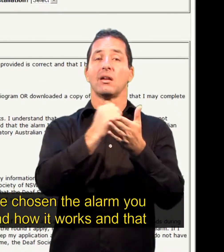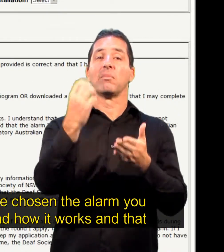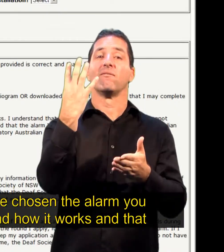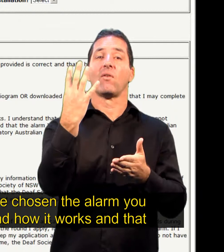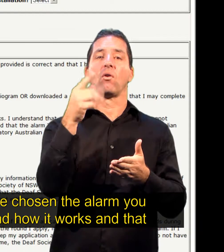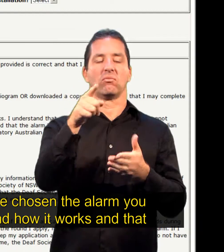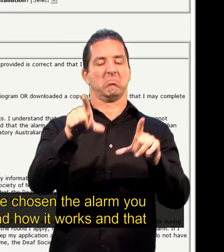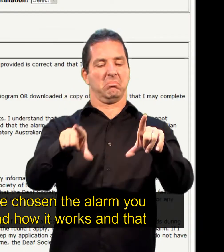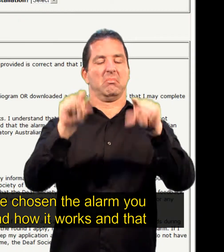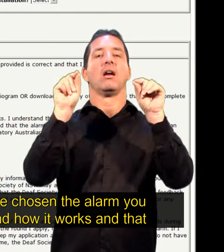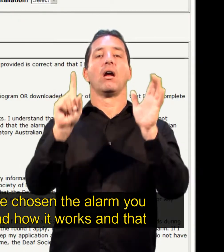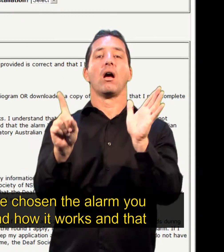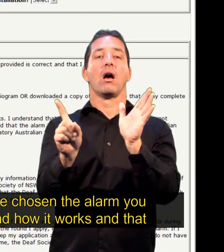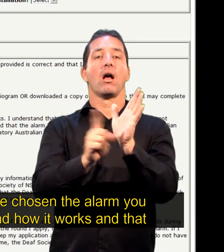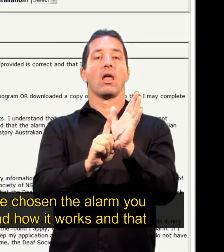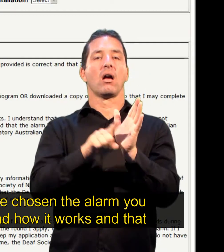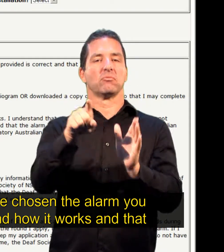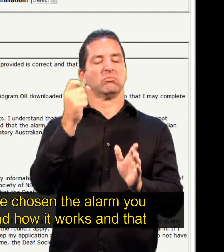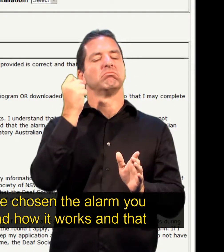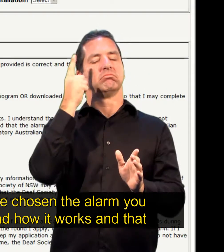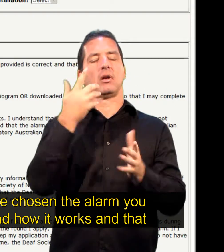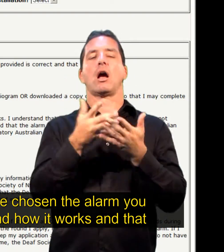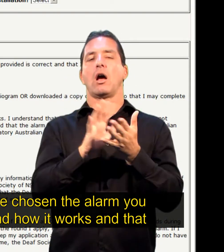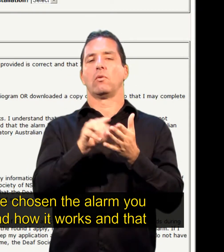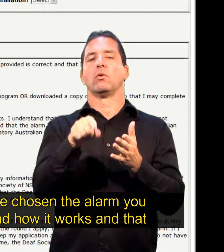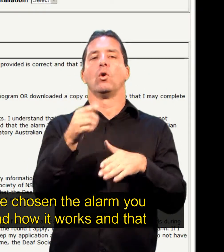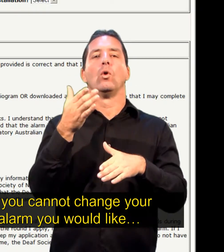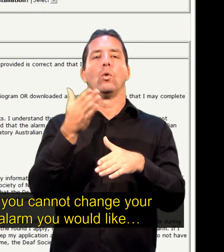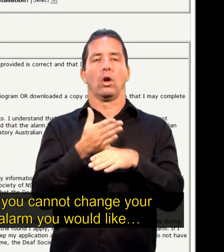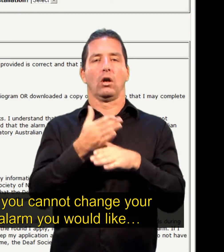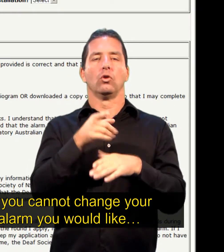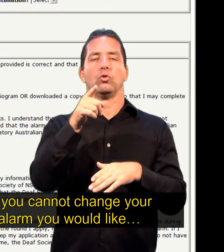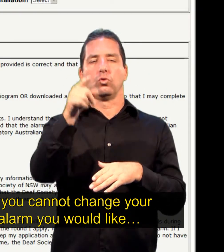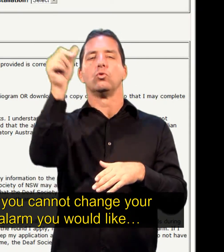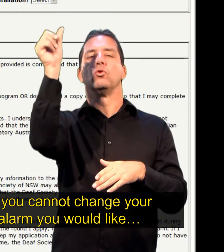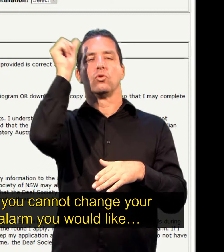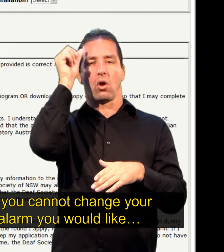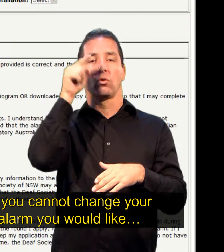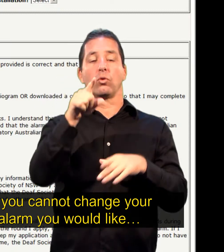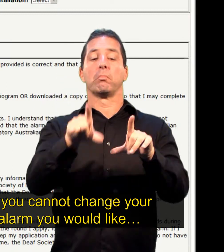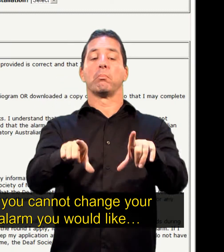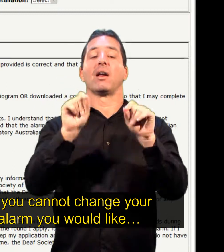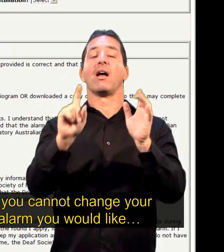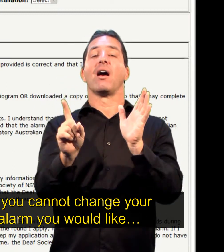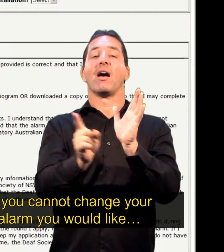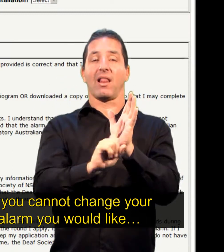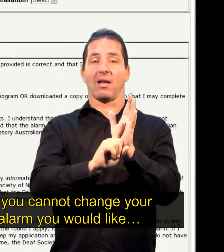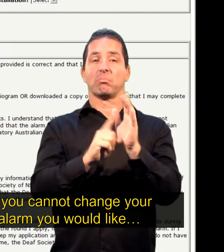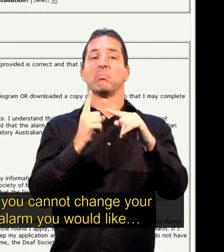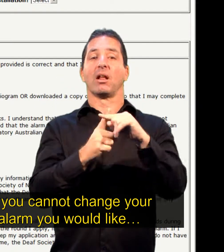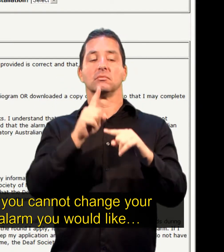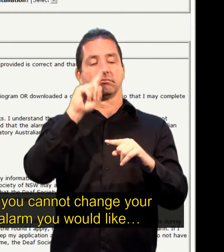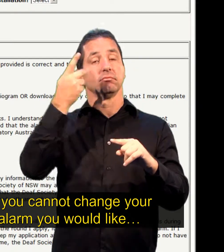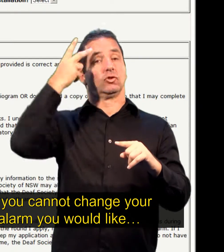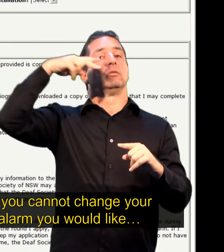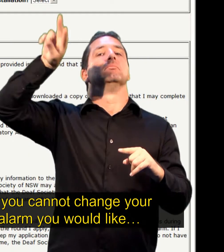4. Tick that you have chosen the alarm you want and understand how it works, and that you understand you cannot change your mind